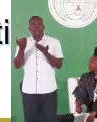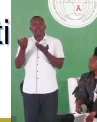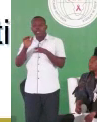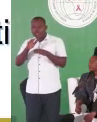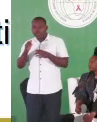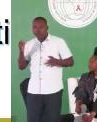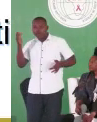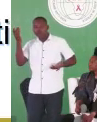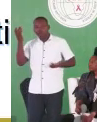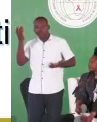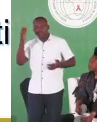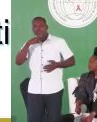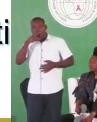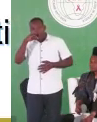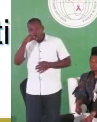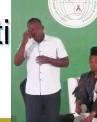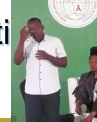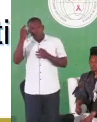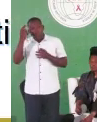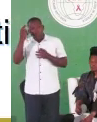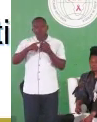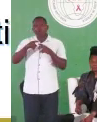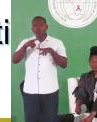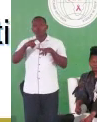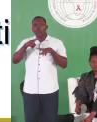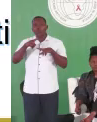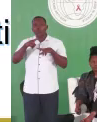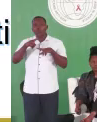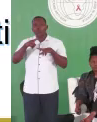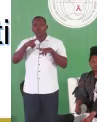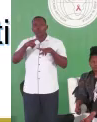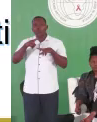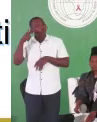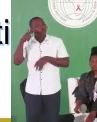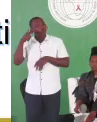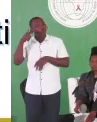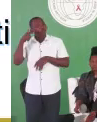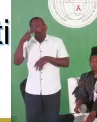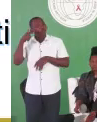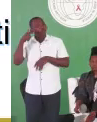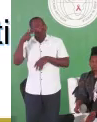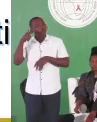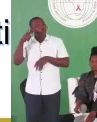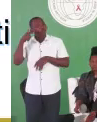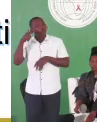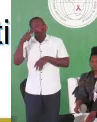for the gold, silver, and bronze tiers, you're allowed to have certain levels put up there from